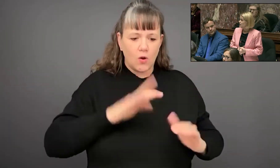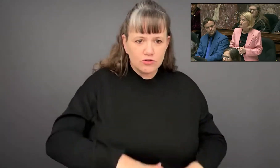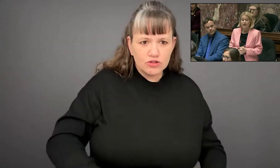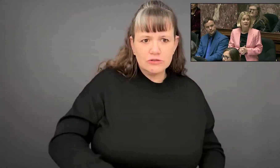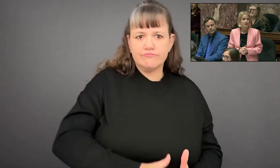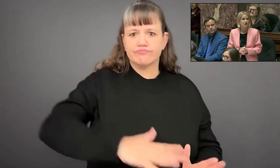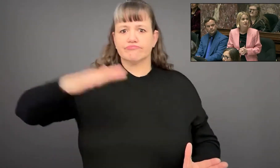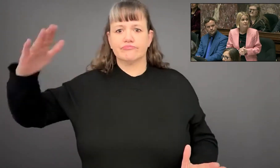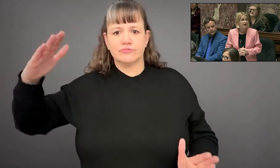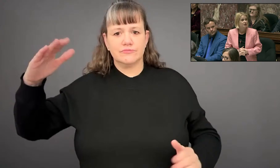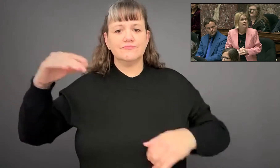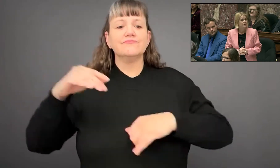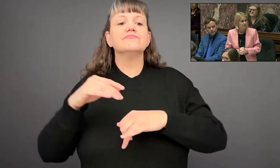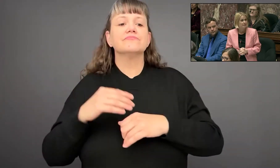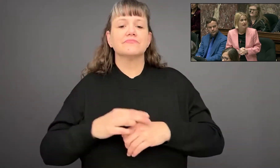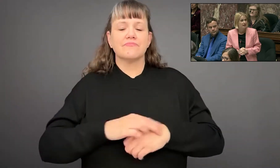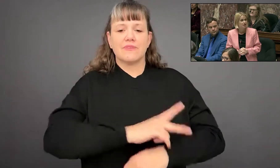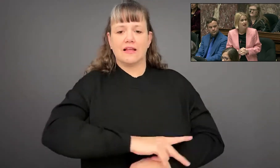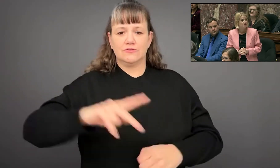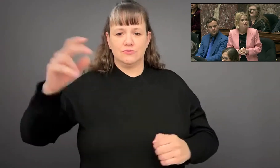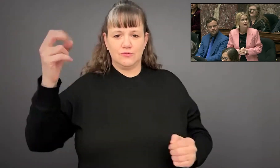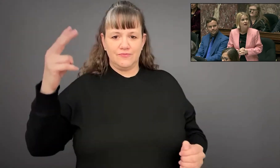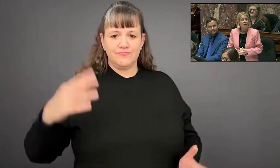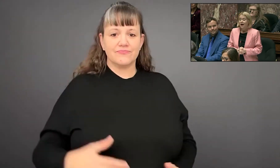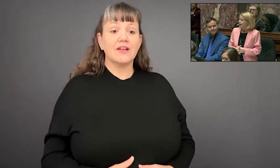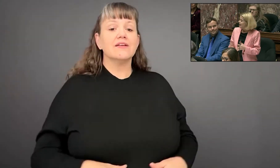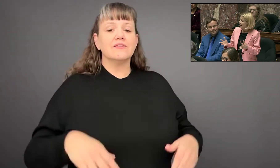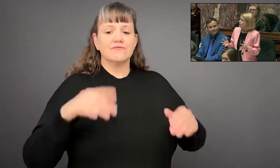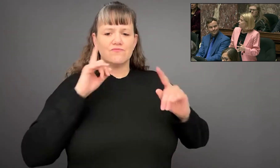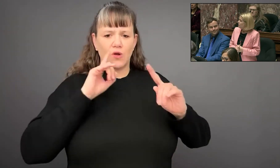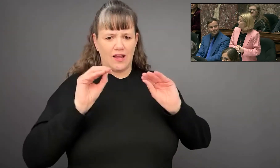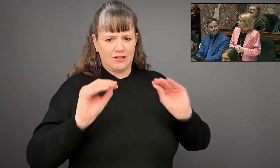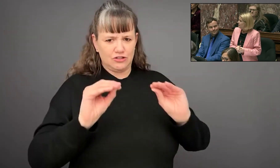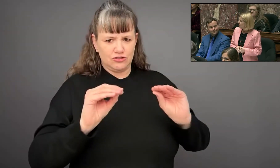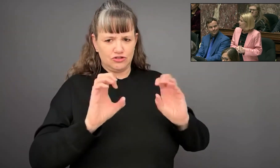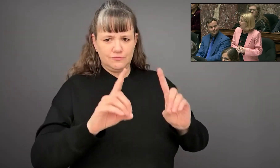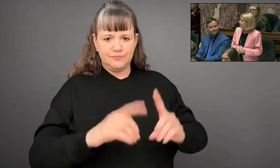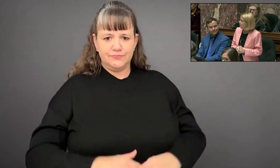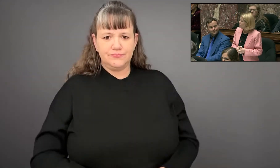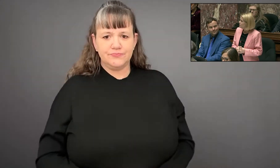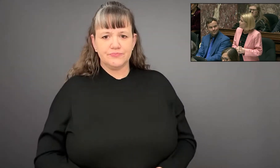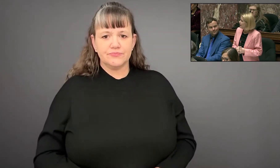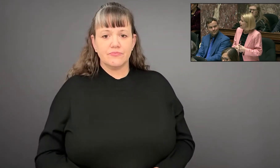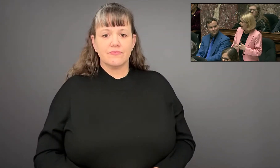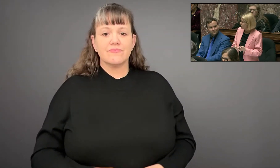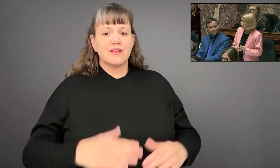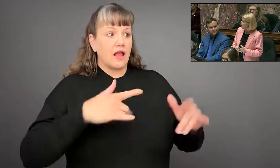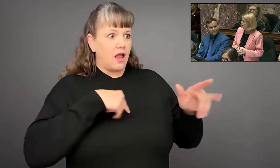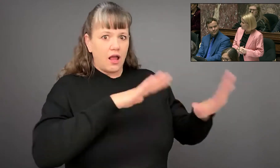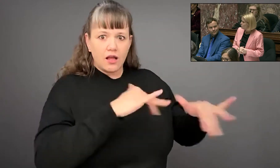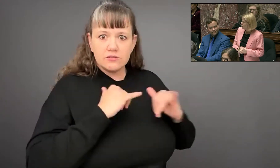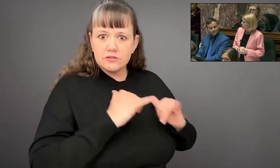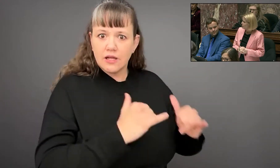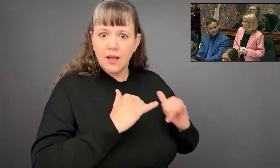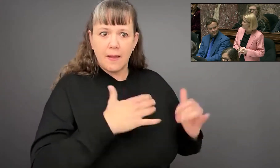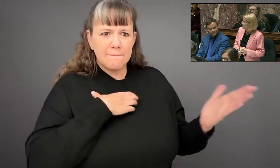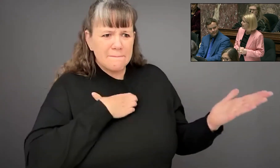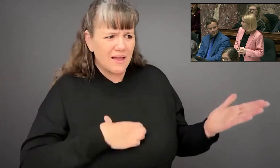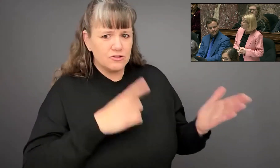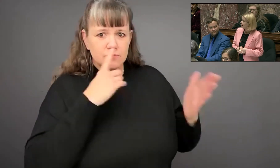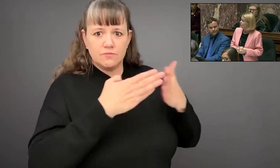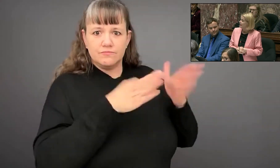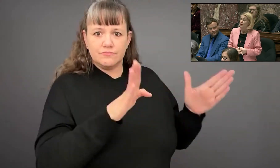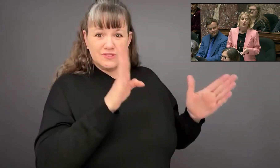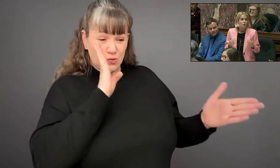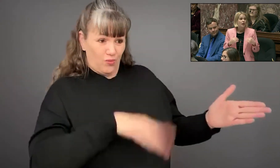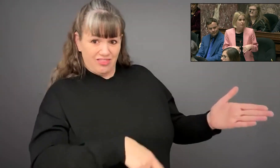the question. We have a shared passion for public education. I don't know if the member knows, but I actually was a school board trustee, and